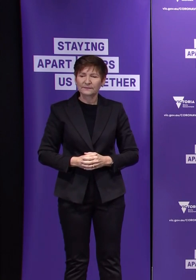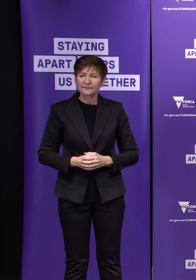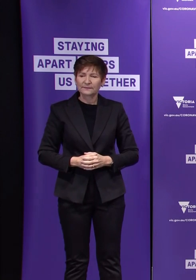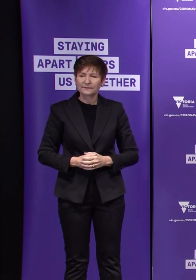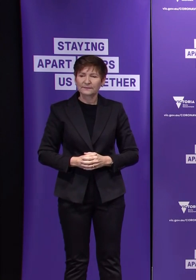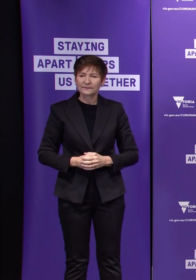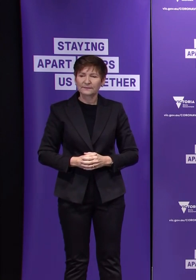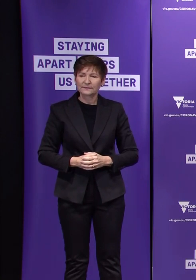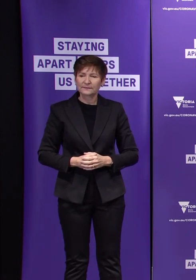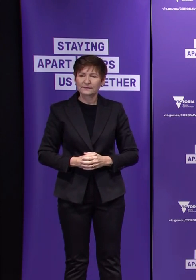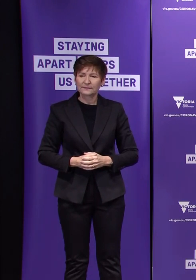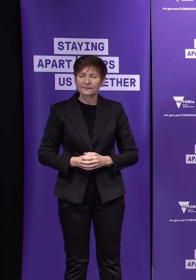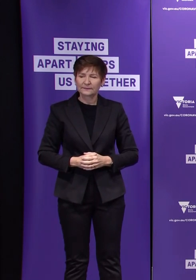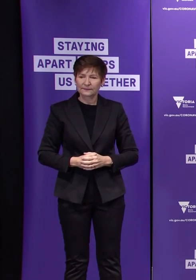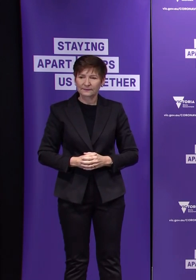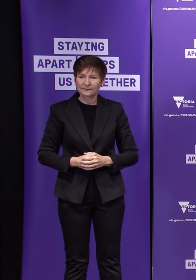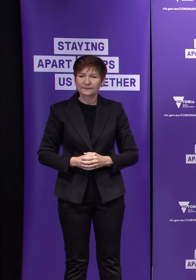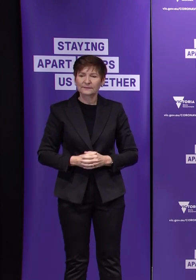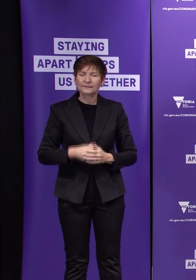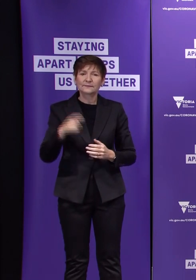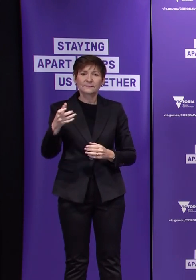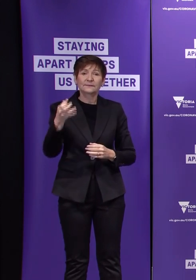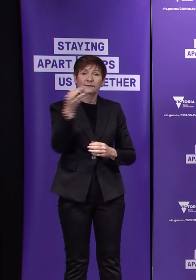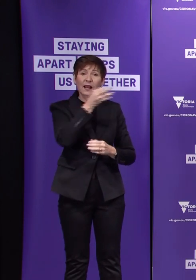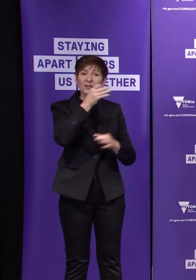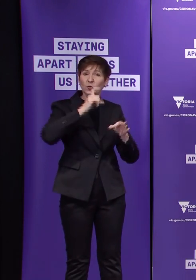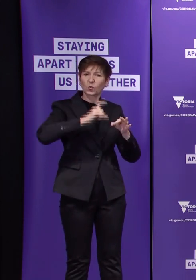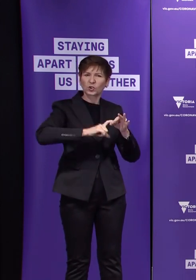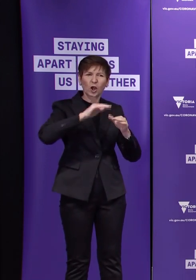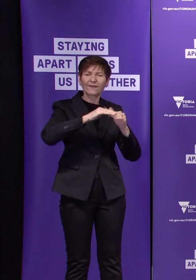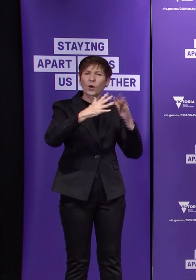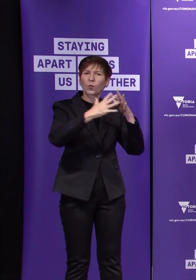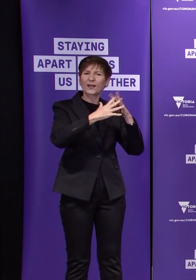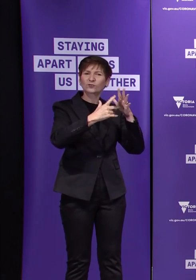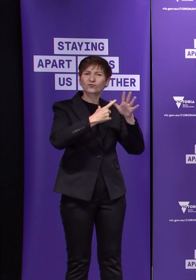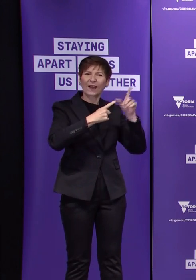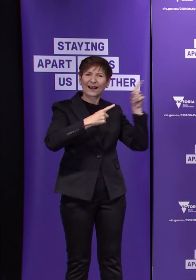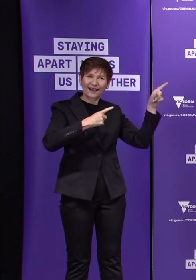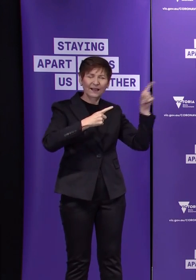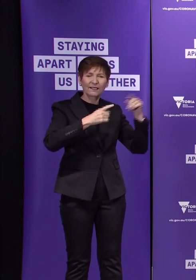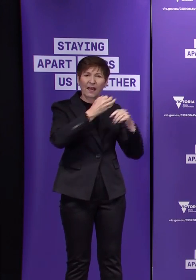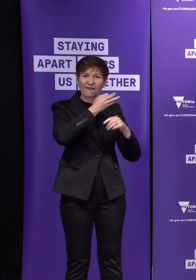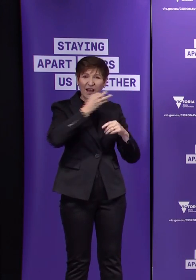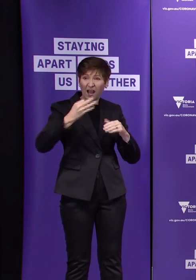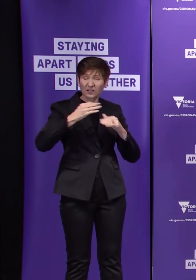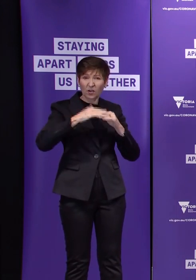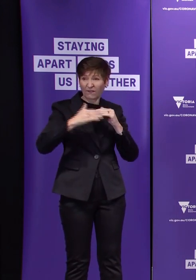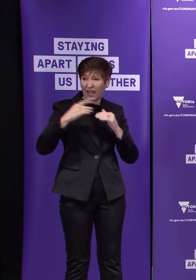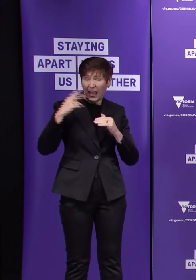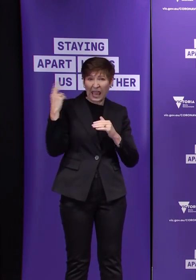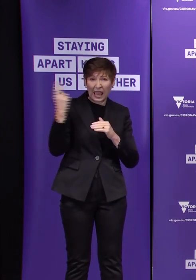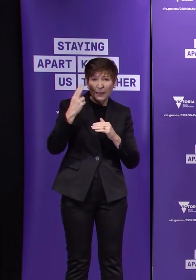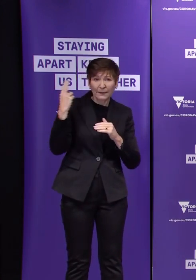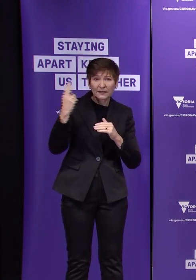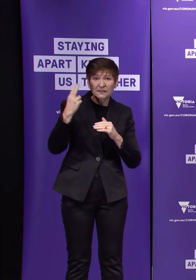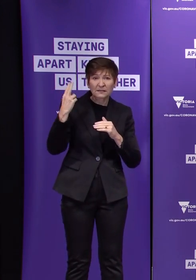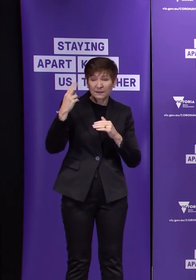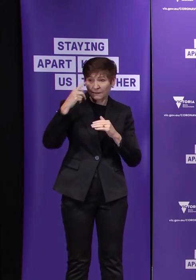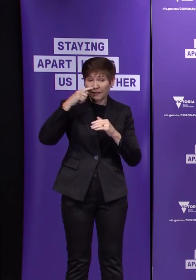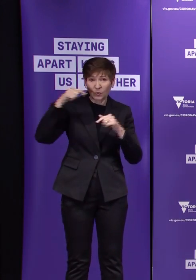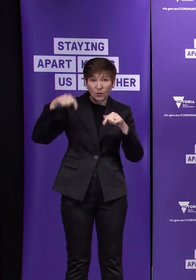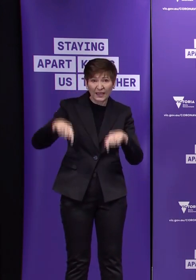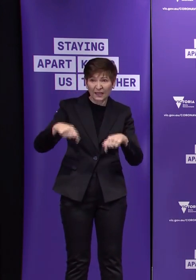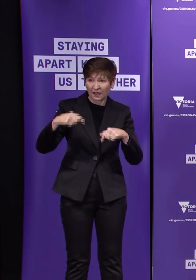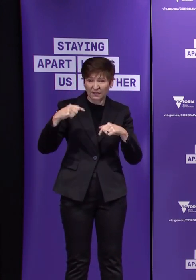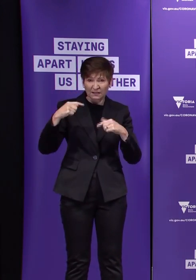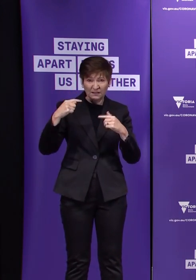workers in regards to COVID-19 and workplace injury or illness. Is that a reasonable idea, given how many